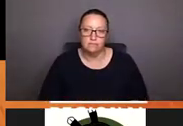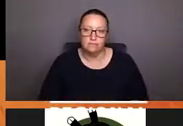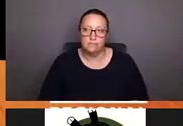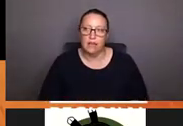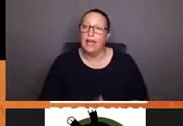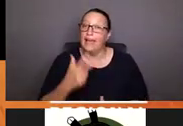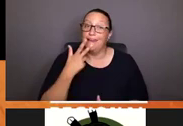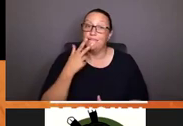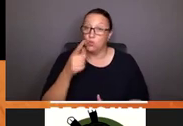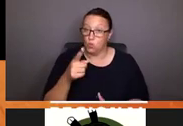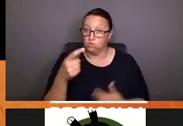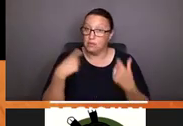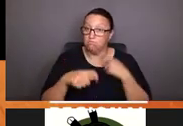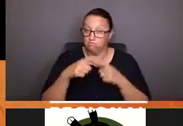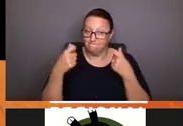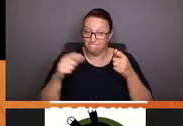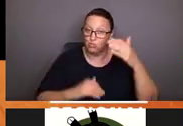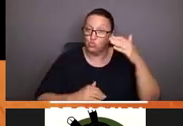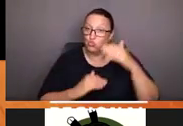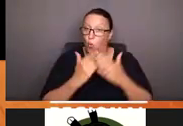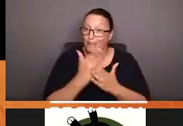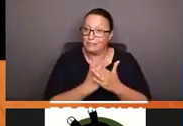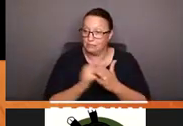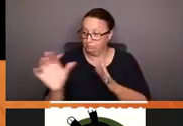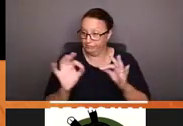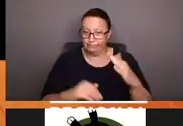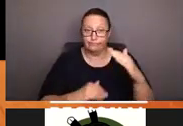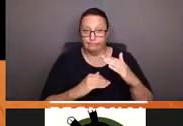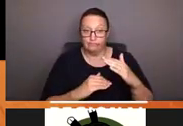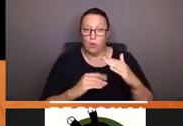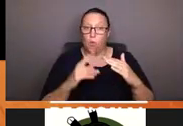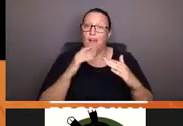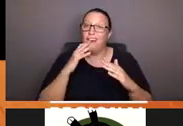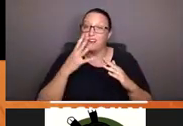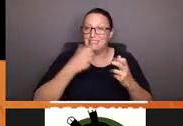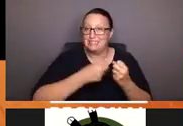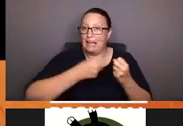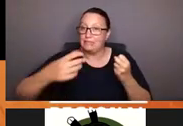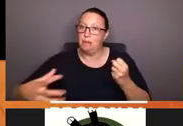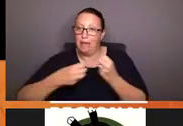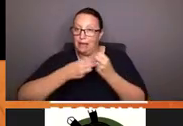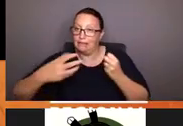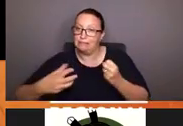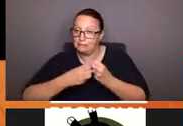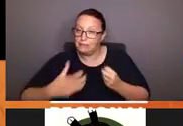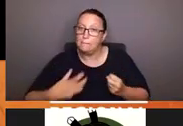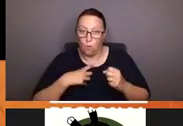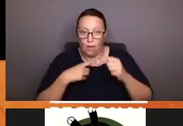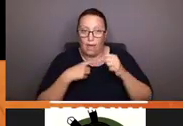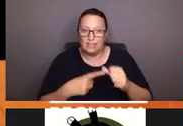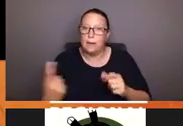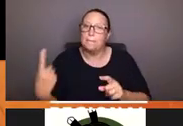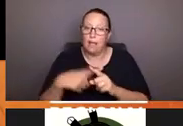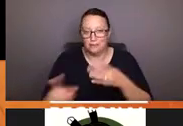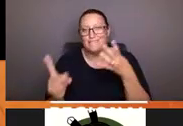If you're shortlisted, we'll ask you to expand on your responses provided at the EOI stage, as well as providing an argument for